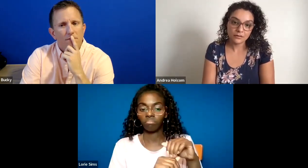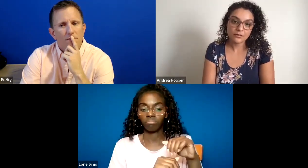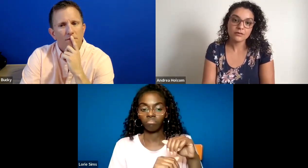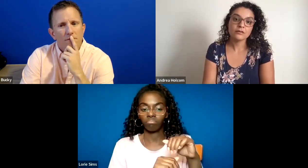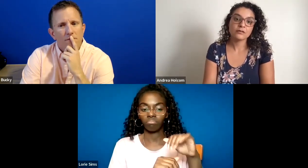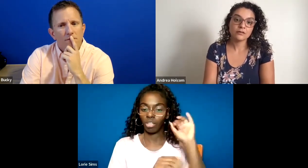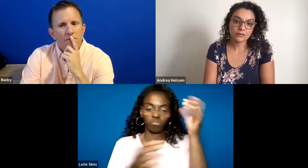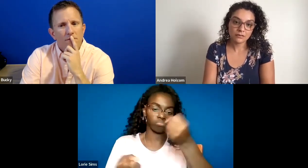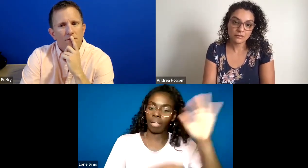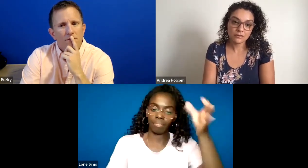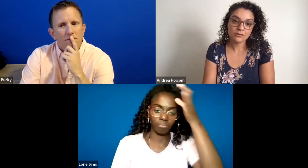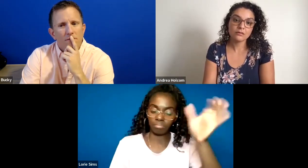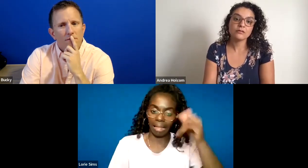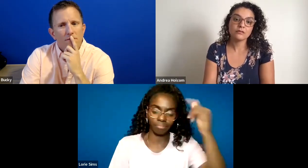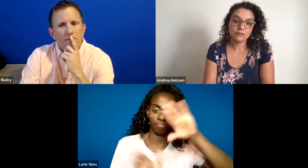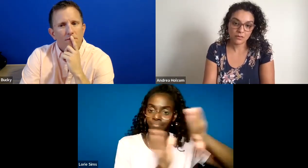itself.